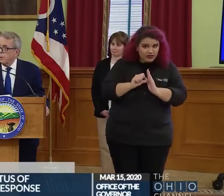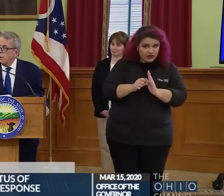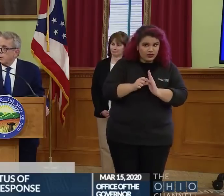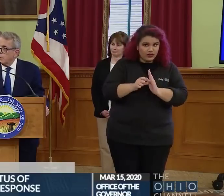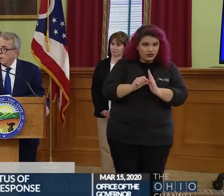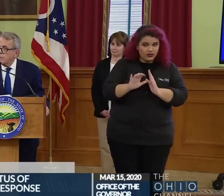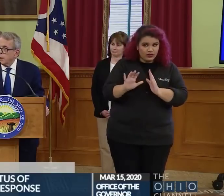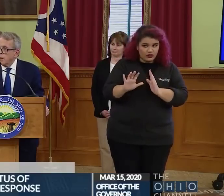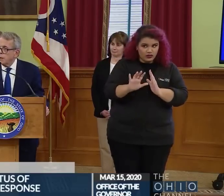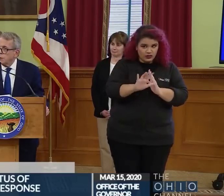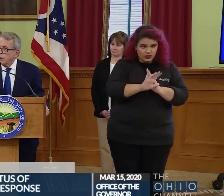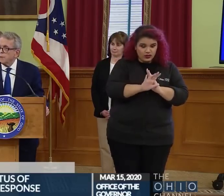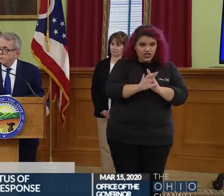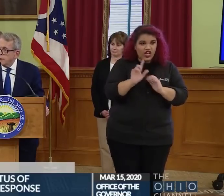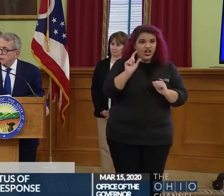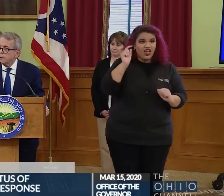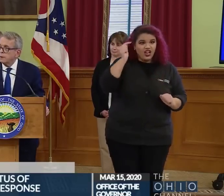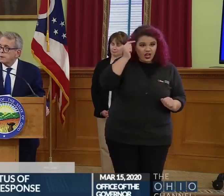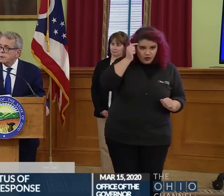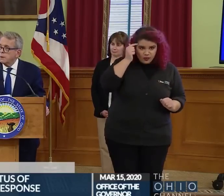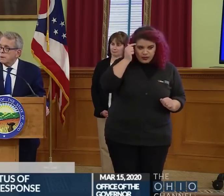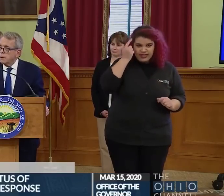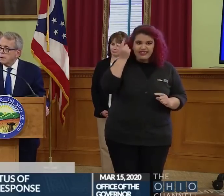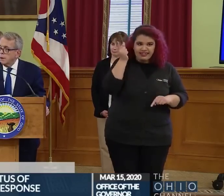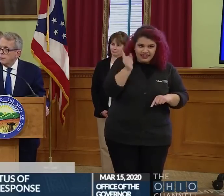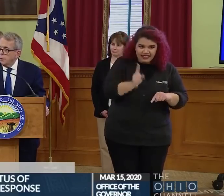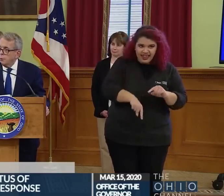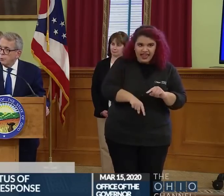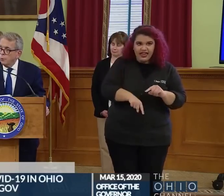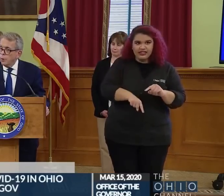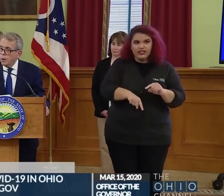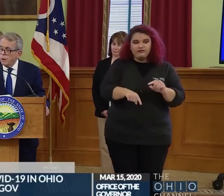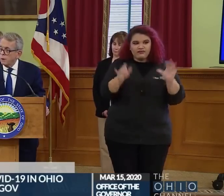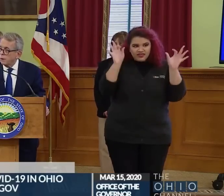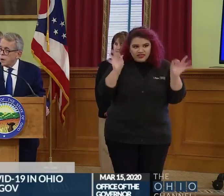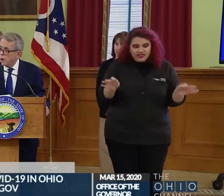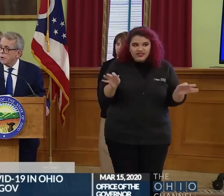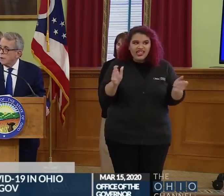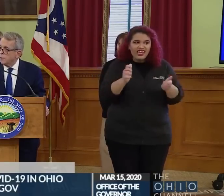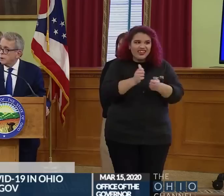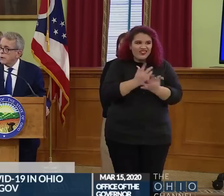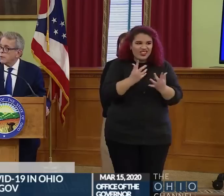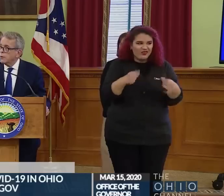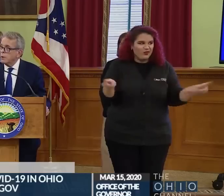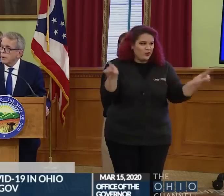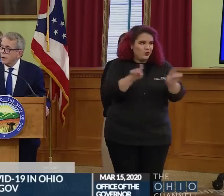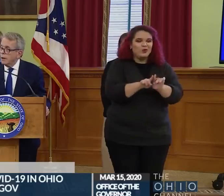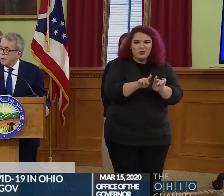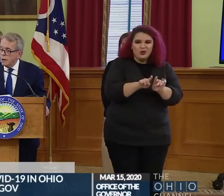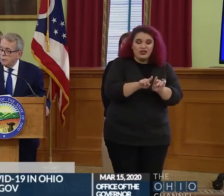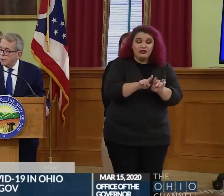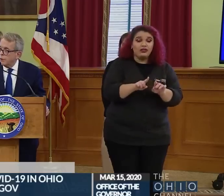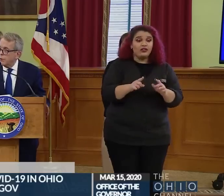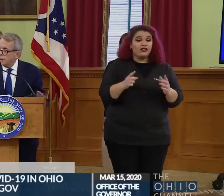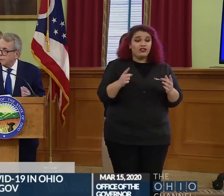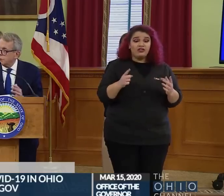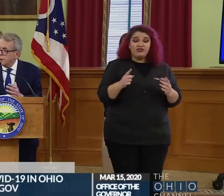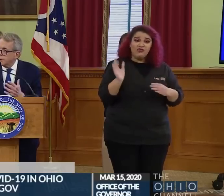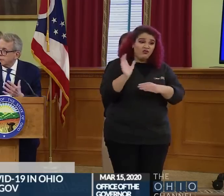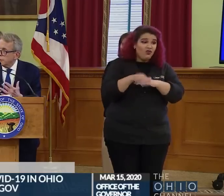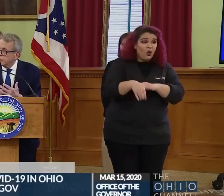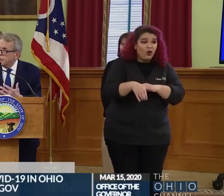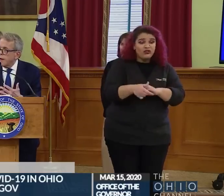People, the government can't do everything. If people want to congregate together, you know, I